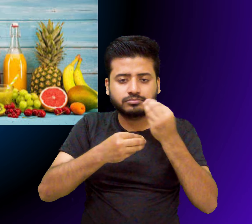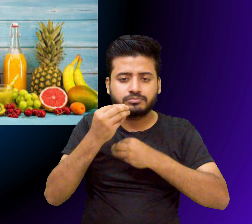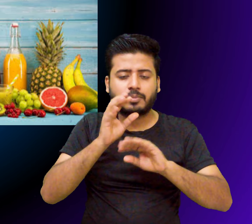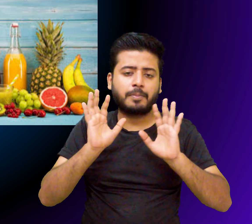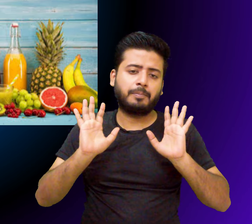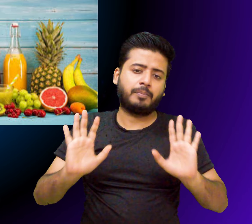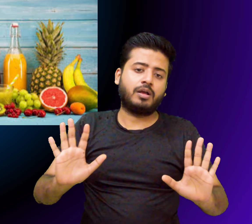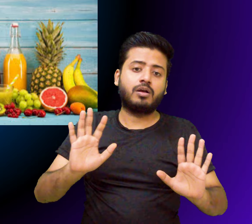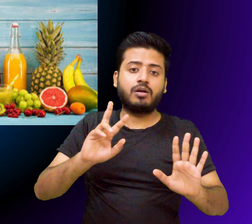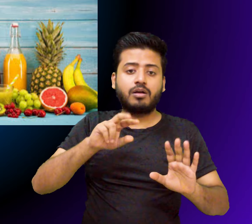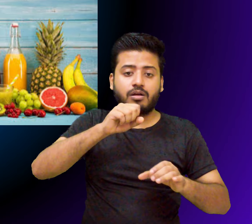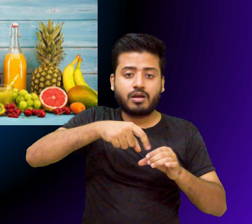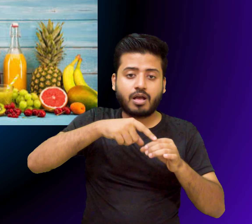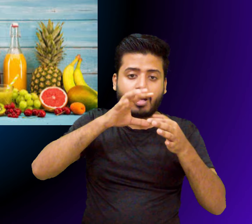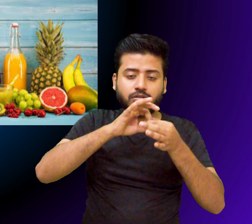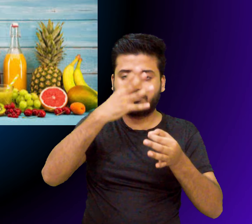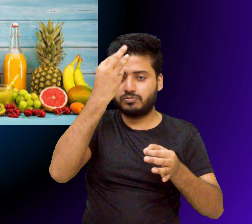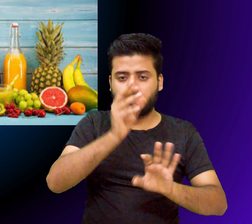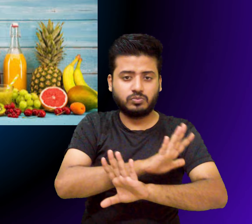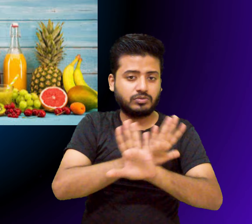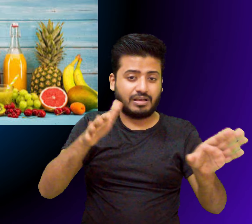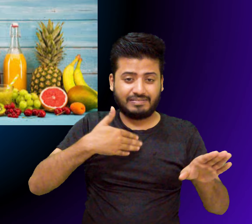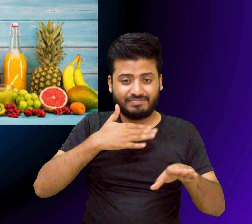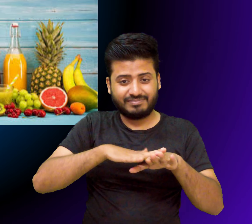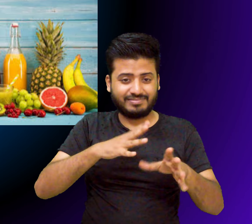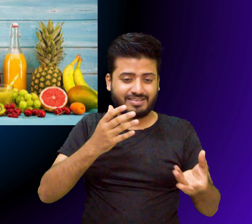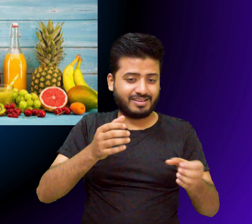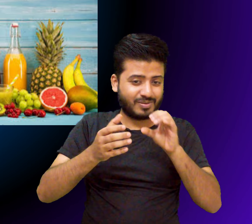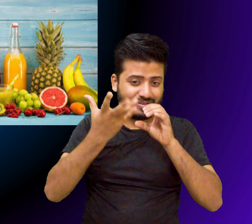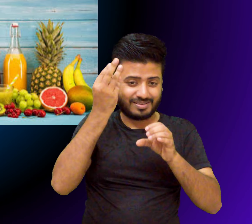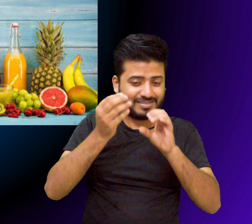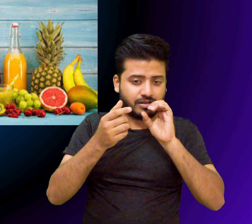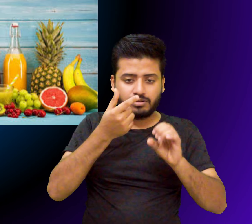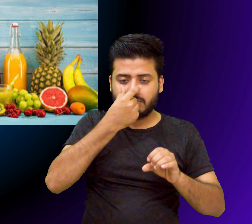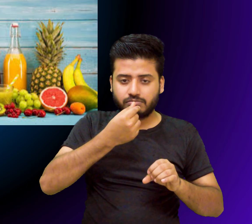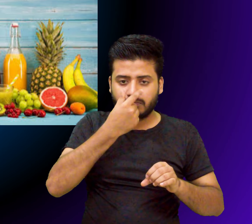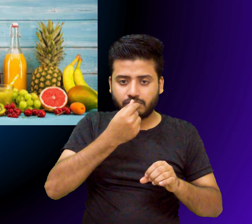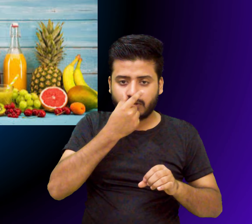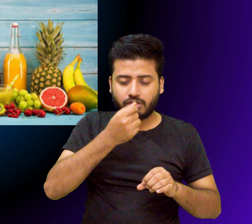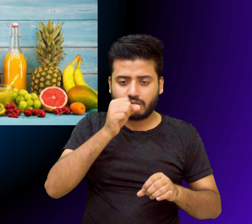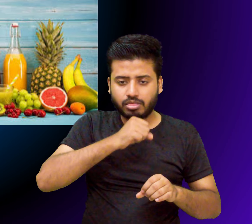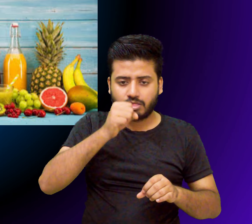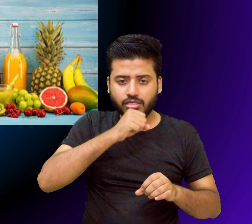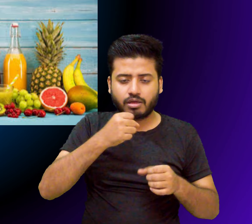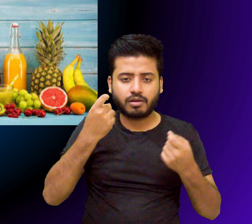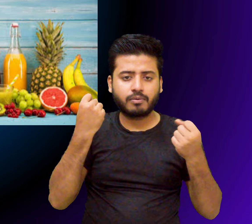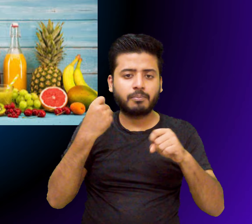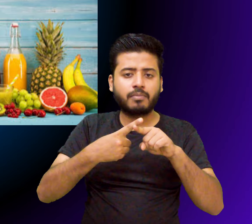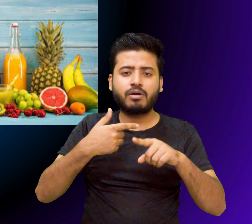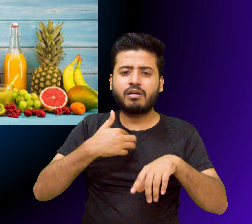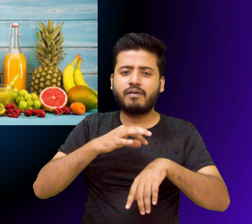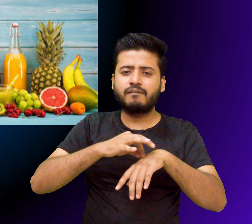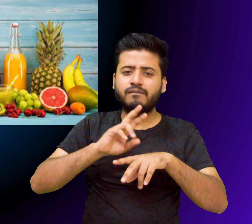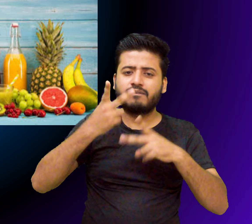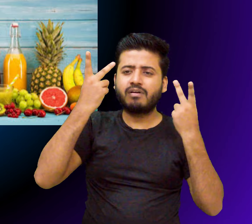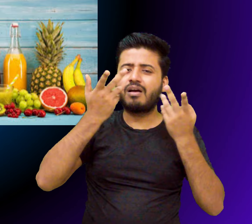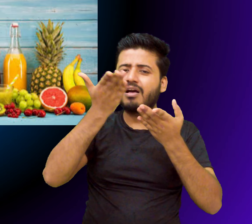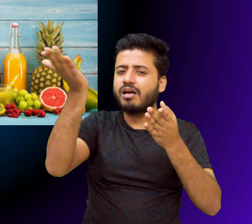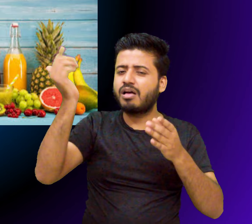Purity: no added sugar, no preservatives, and no artificial flavors. No added sugar, no preservatives, and no added